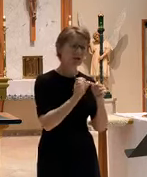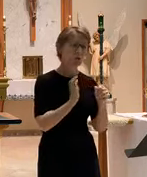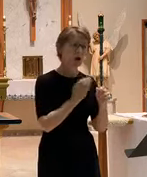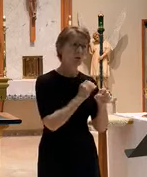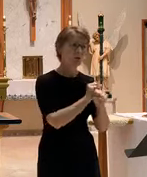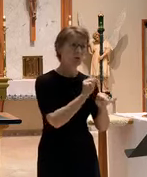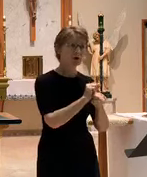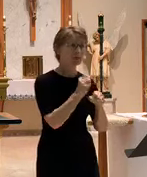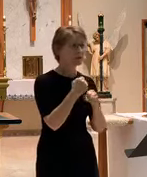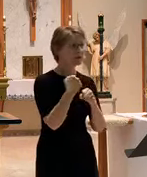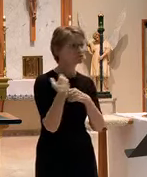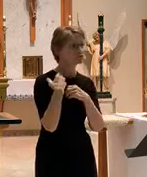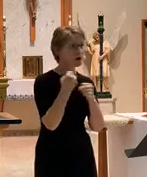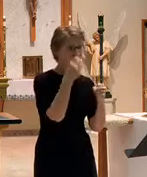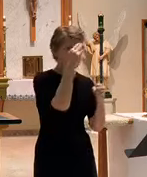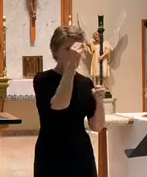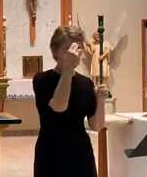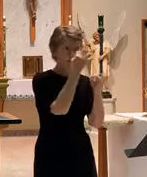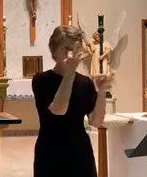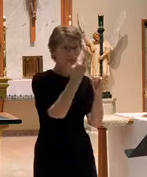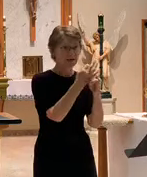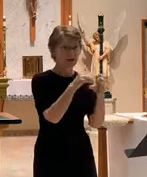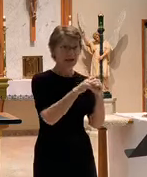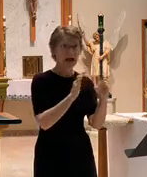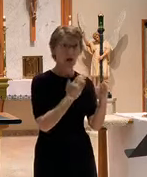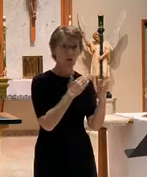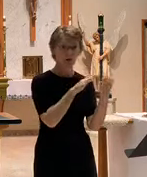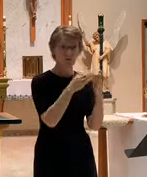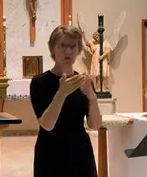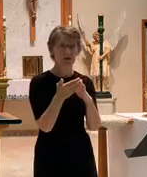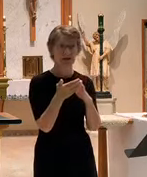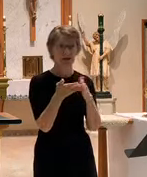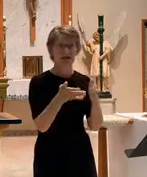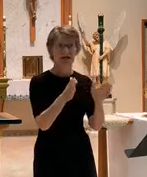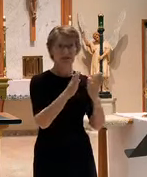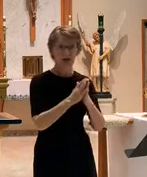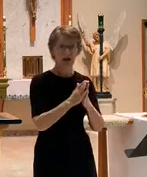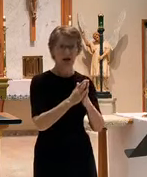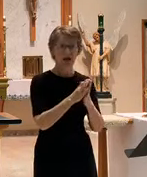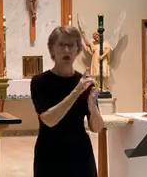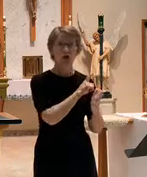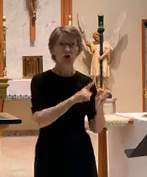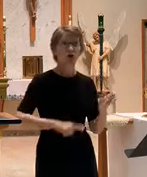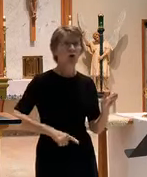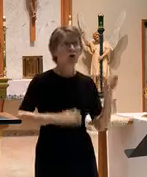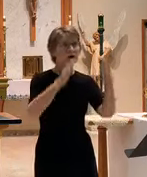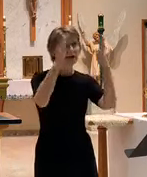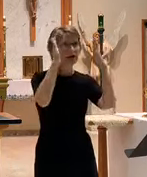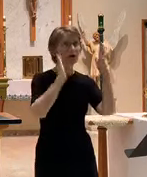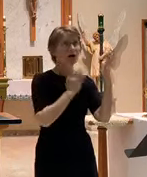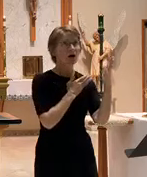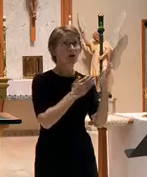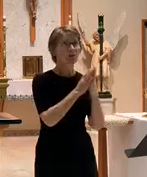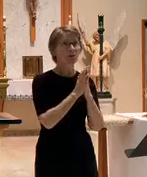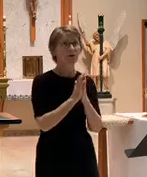of strengthening the Catholic faith in our community. Let us pray to the Lord. Lord, hear our prayer.